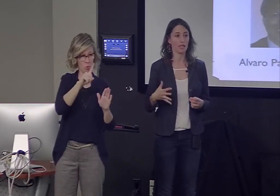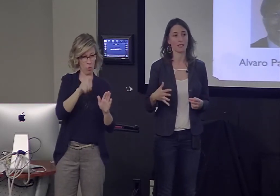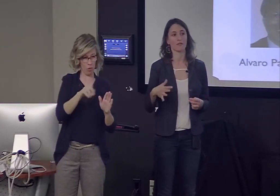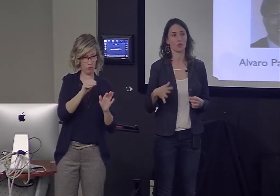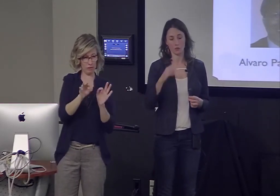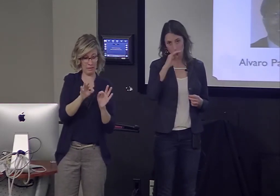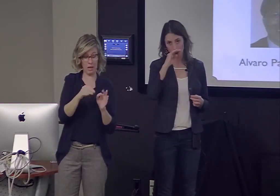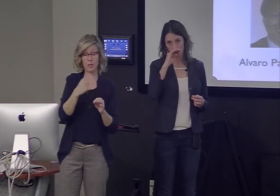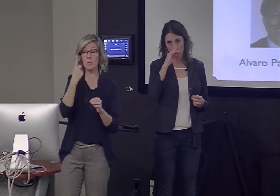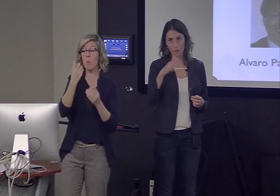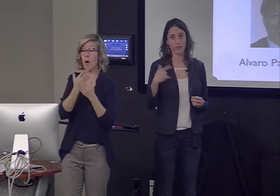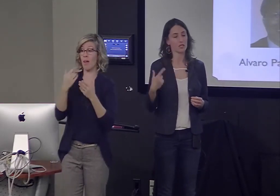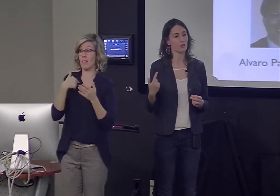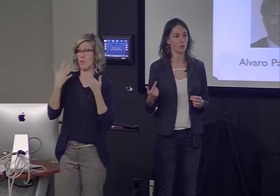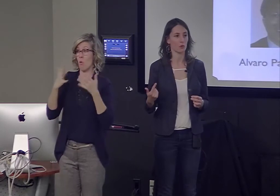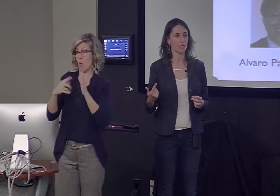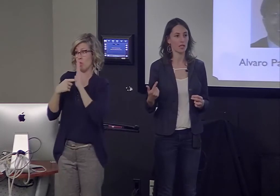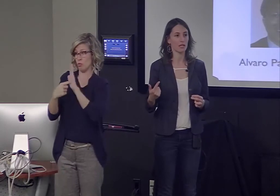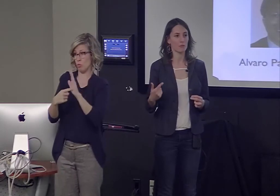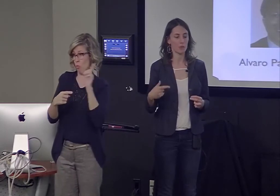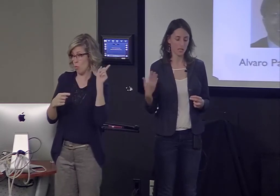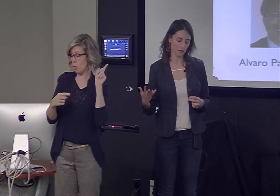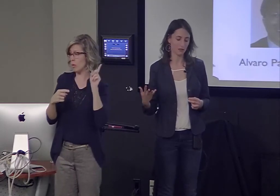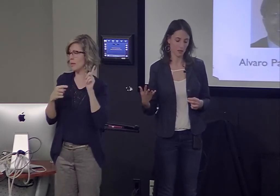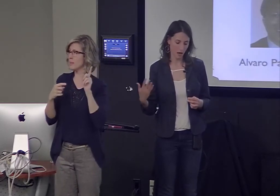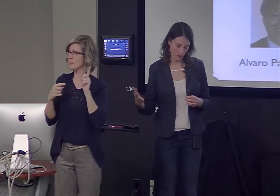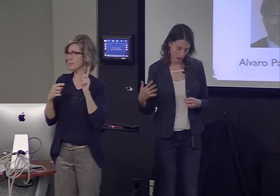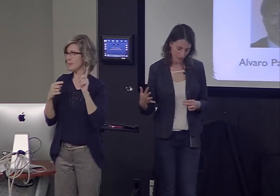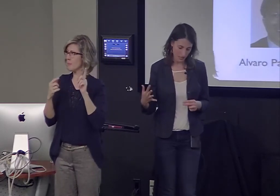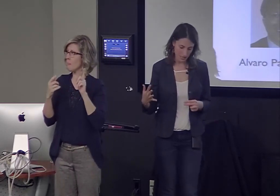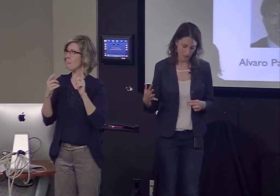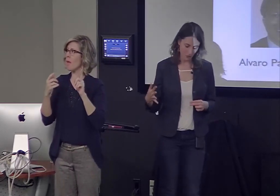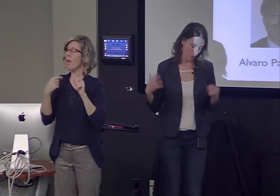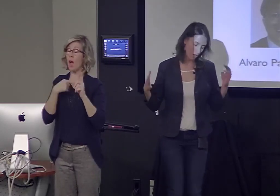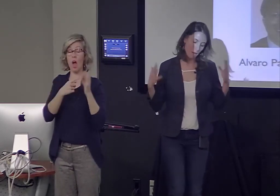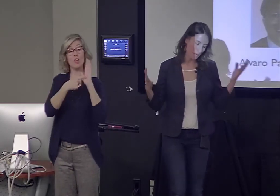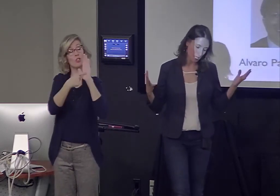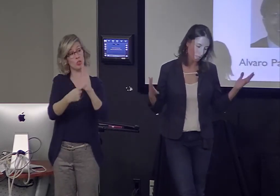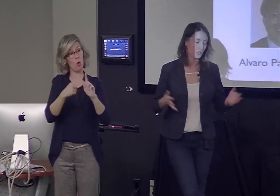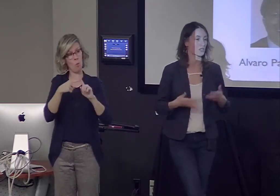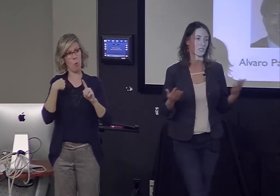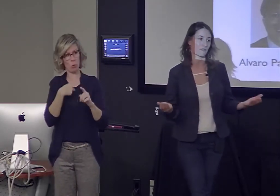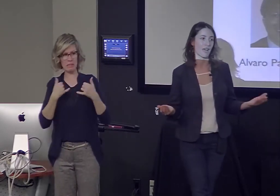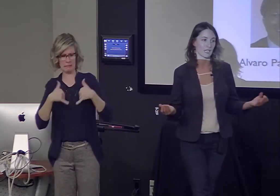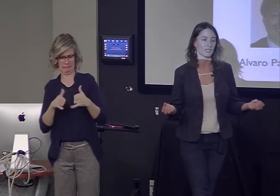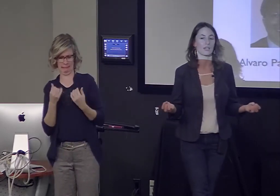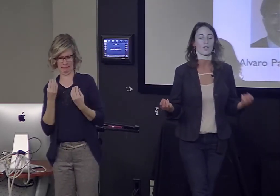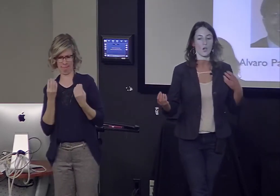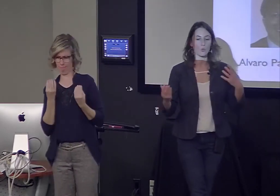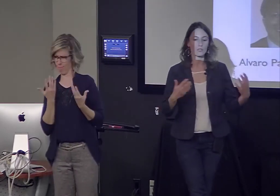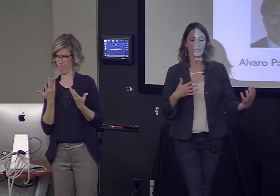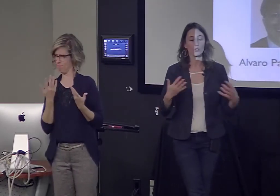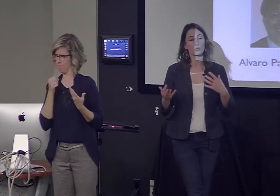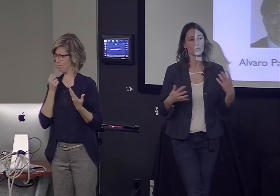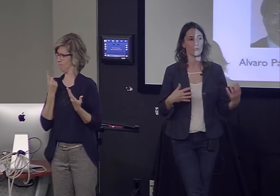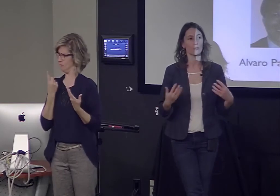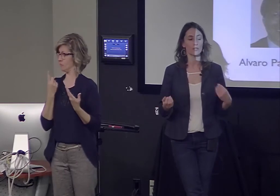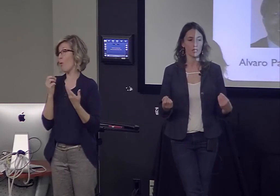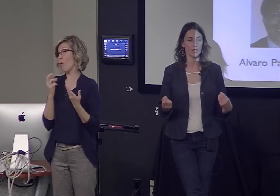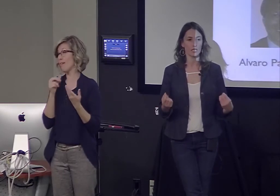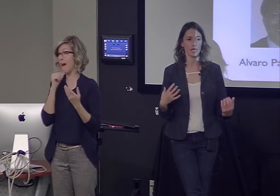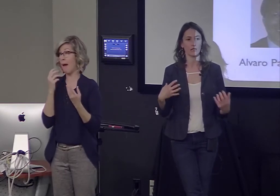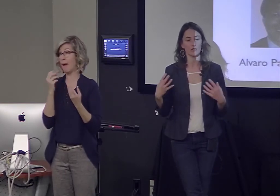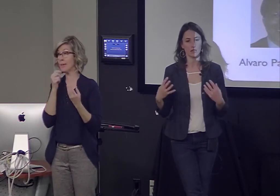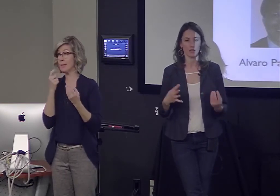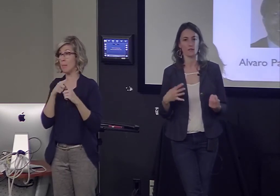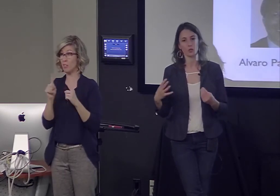one of the things I've shown you so far, which has also puzzled us, it just is a fact, that one of the tools we've been